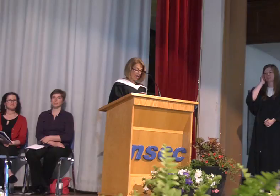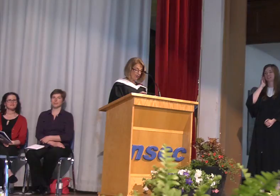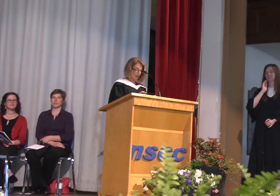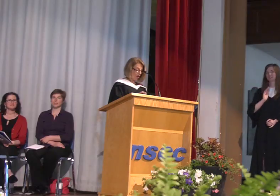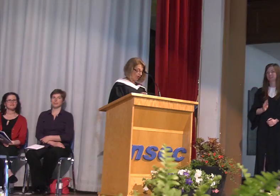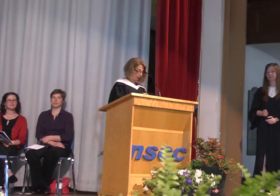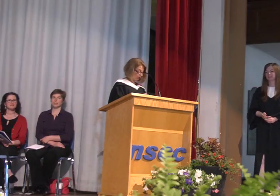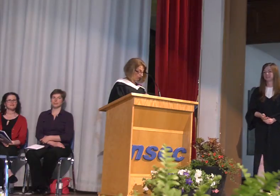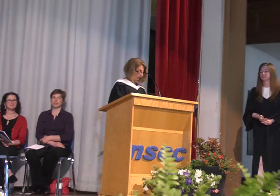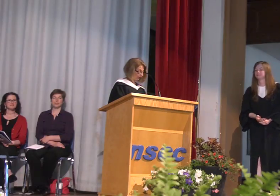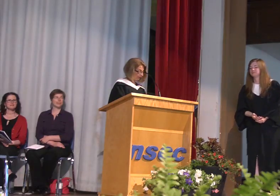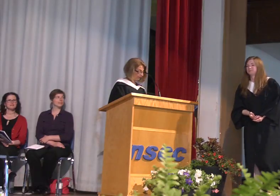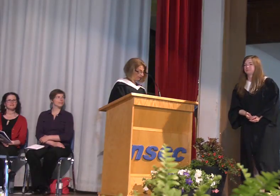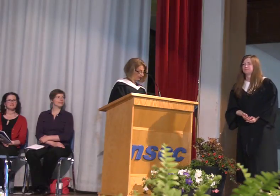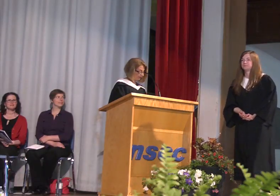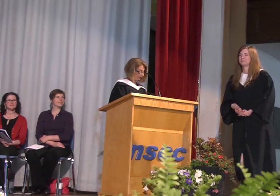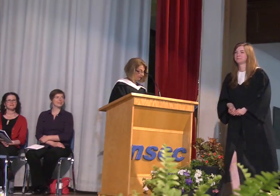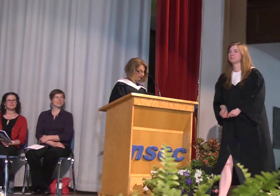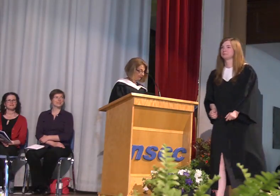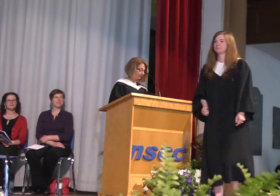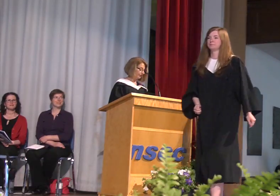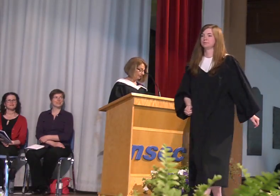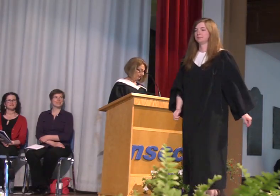Shayla Hunt Honors.